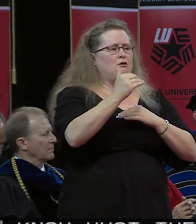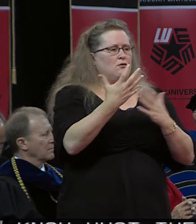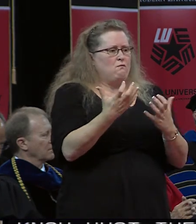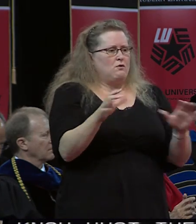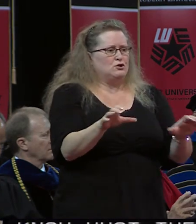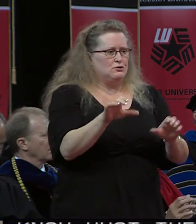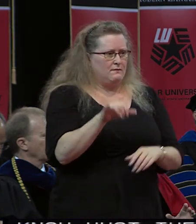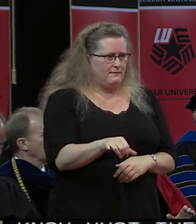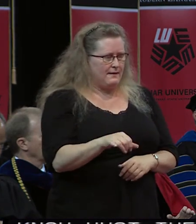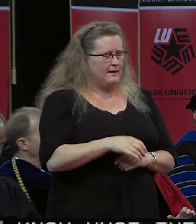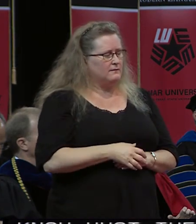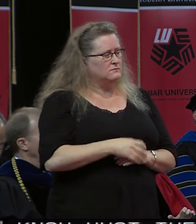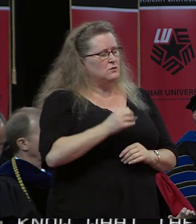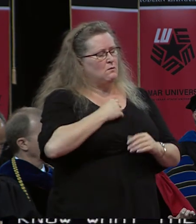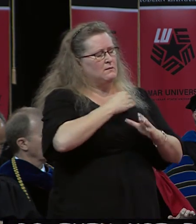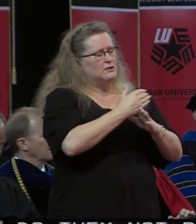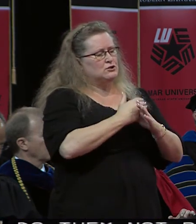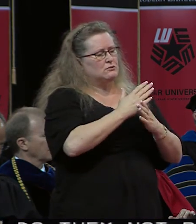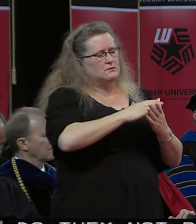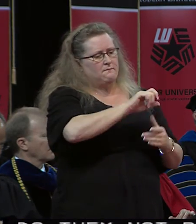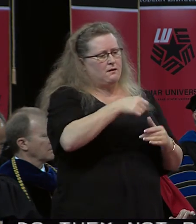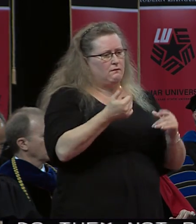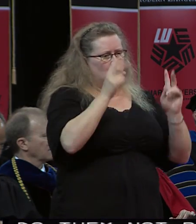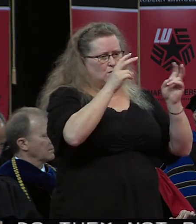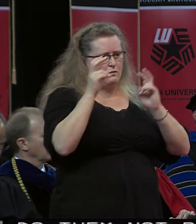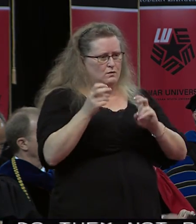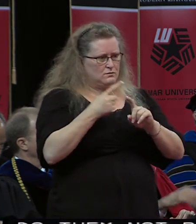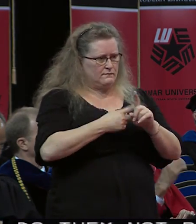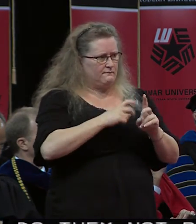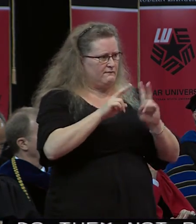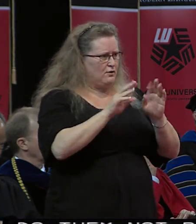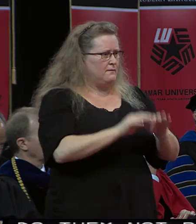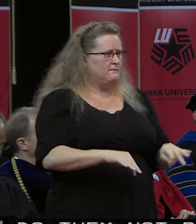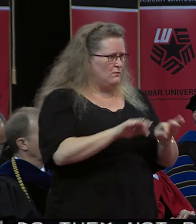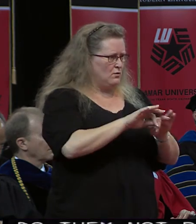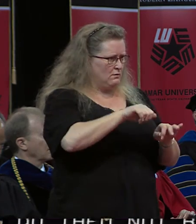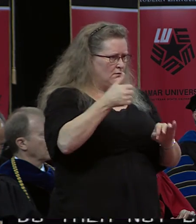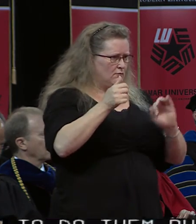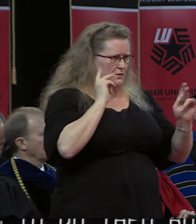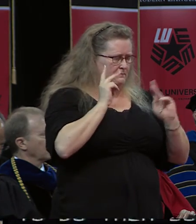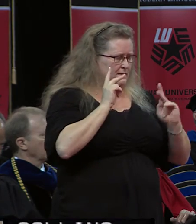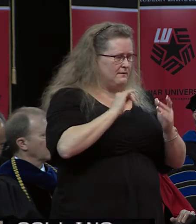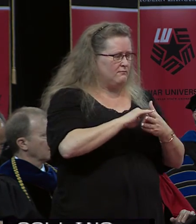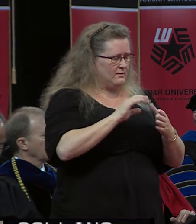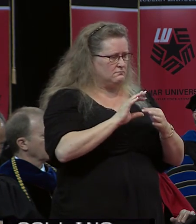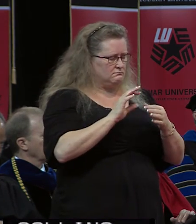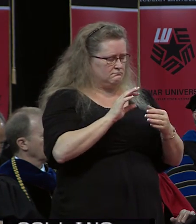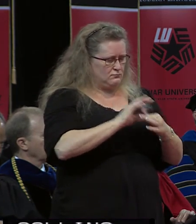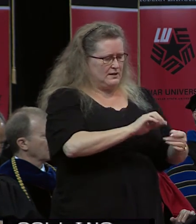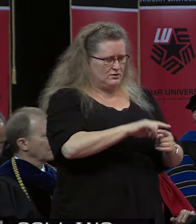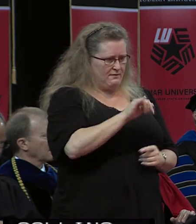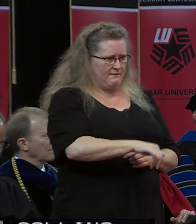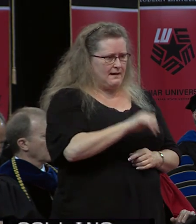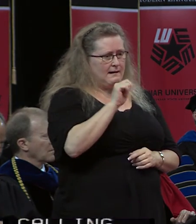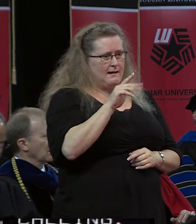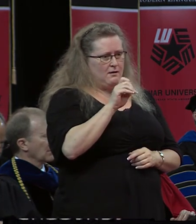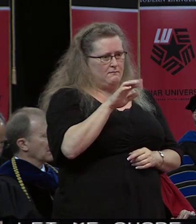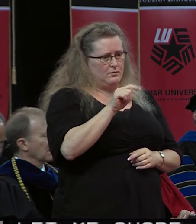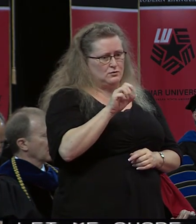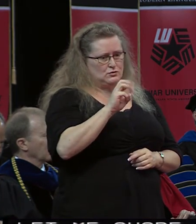with you a couple of quotes from some very, very notable individuals that speak to this. Albert Schweitzer is